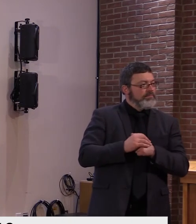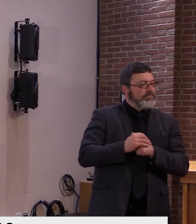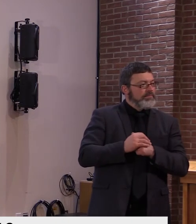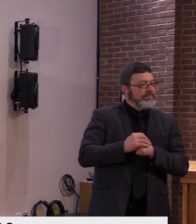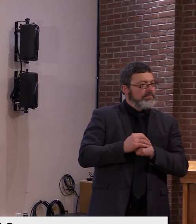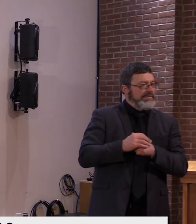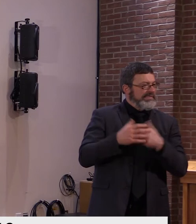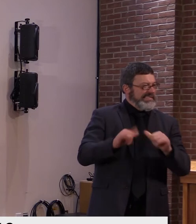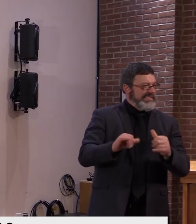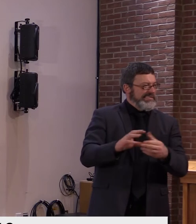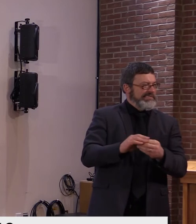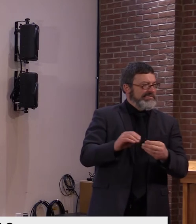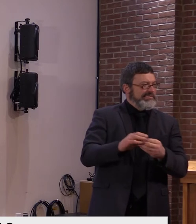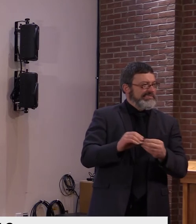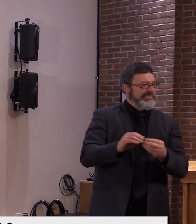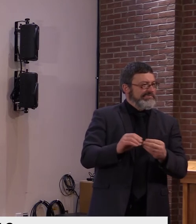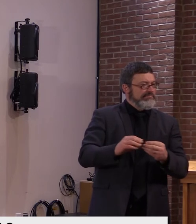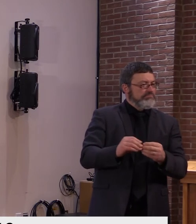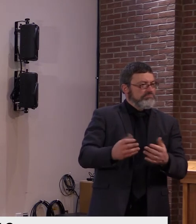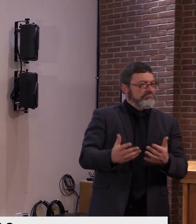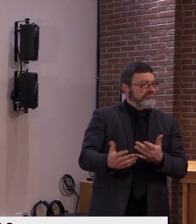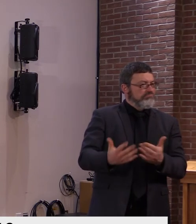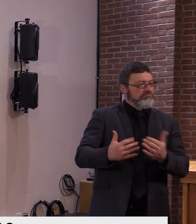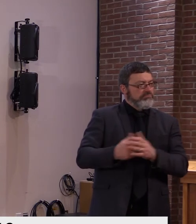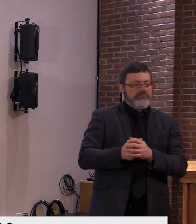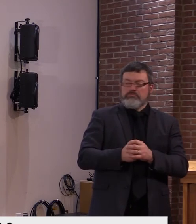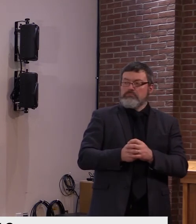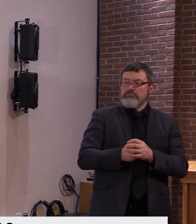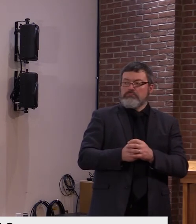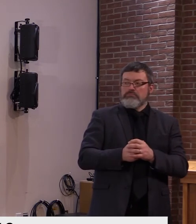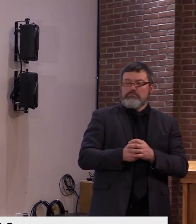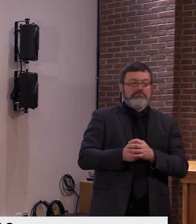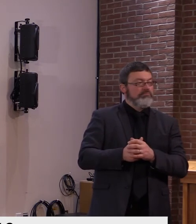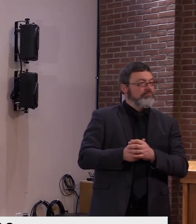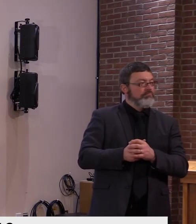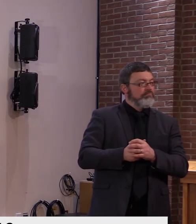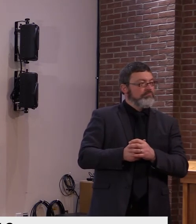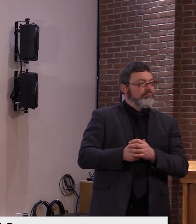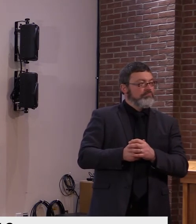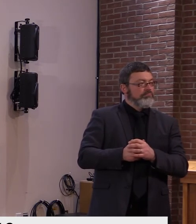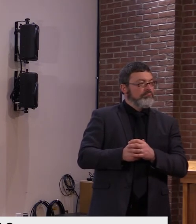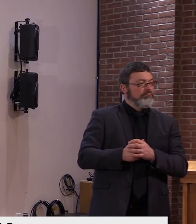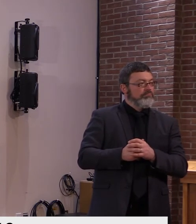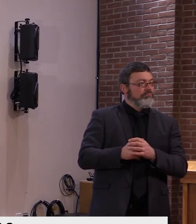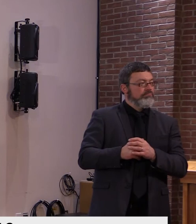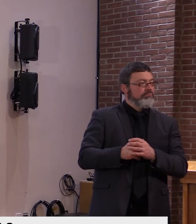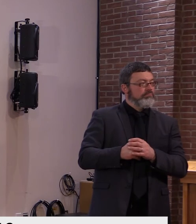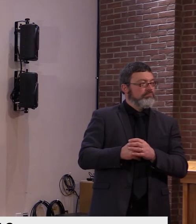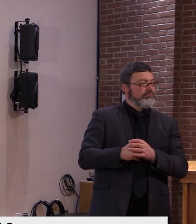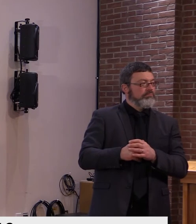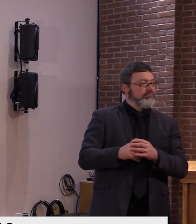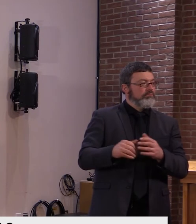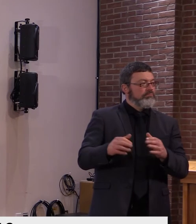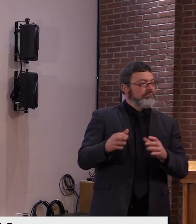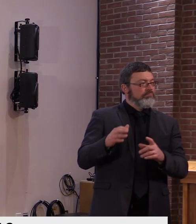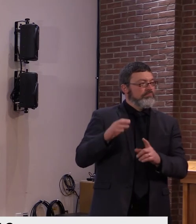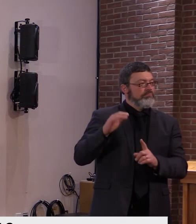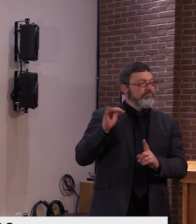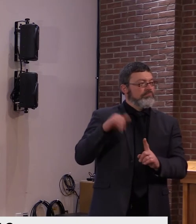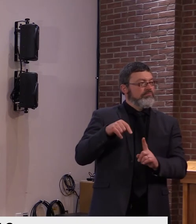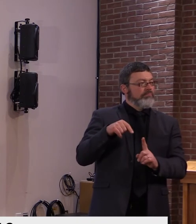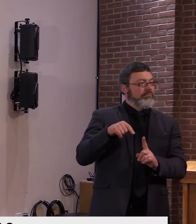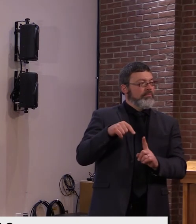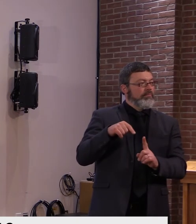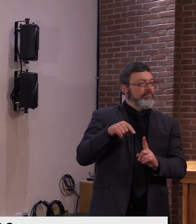What advice should families be looking out for once who they think somebody might be depressed in their extended family?